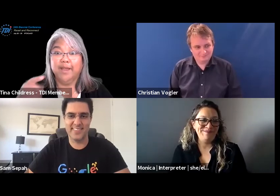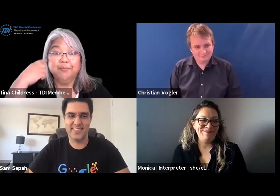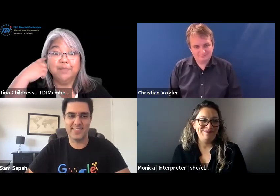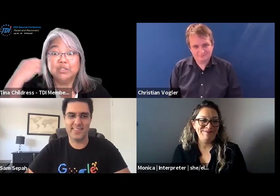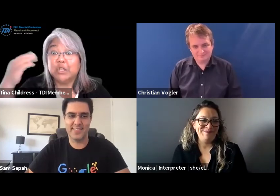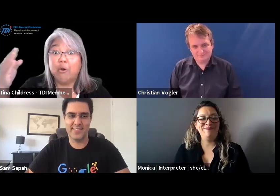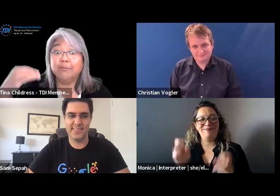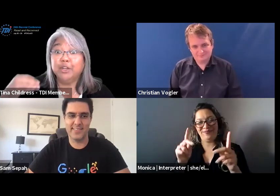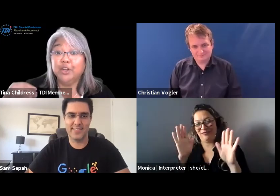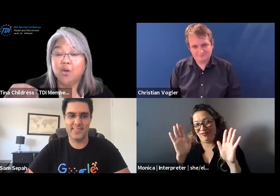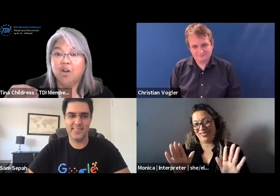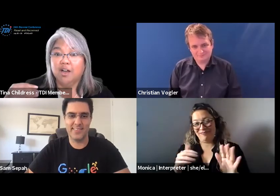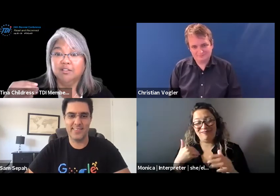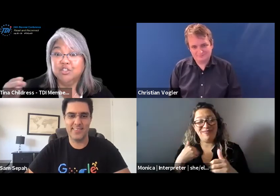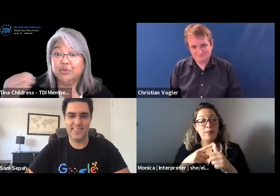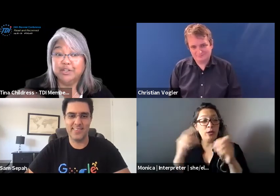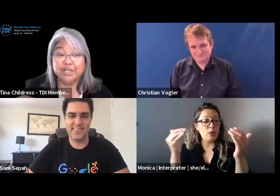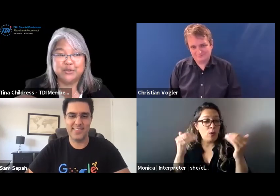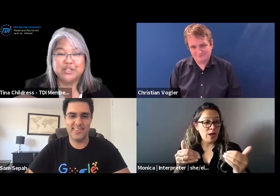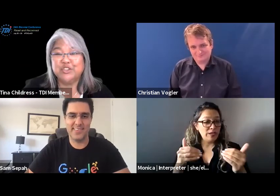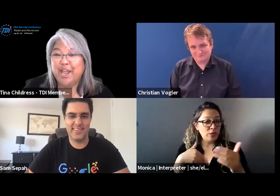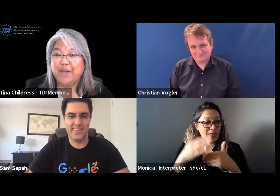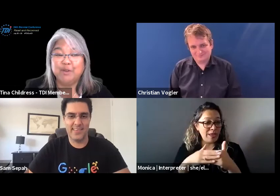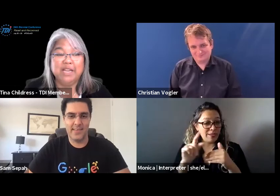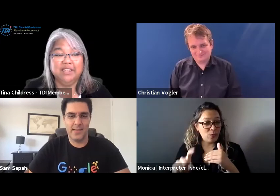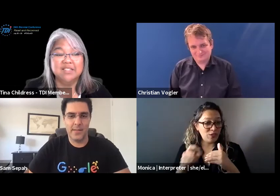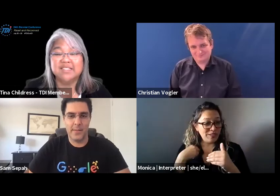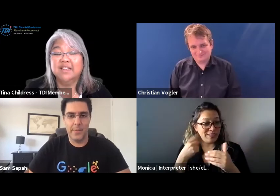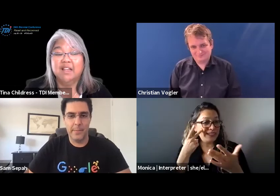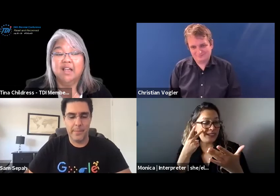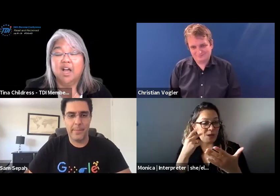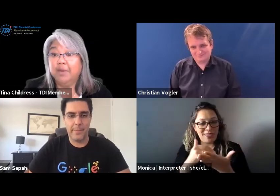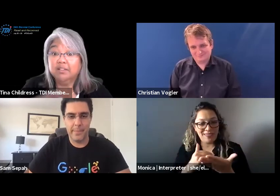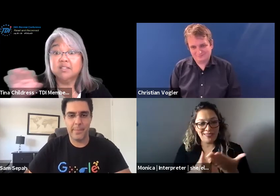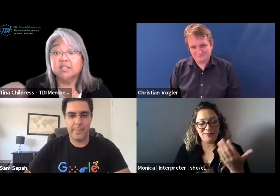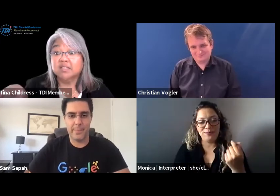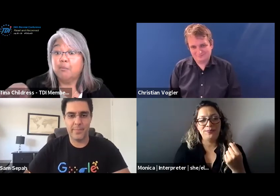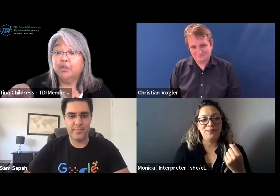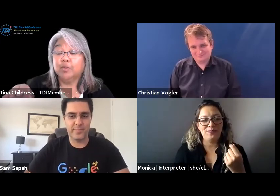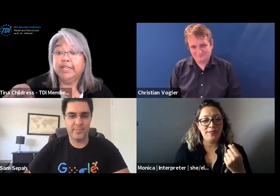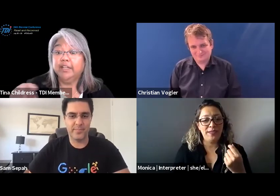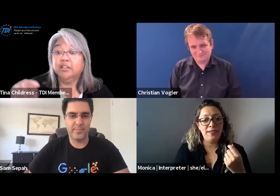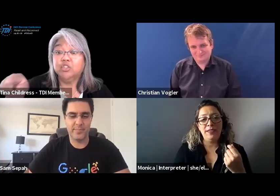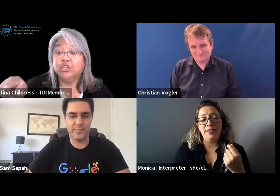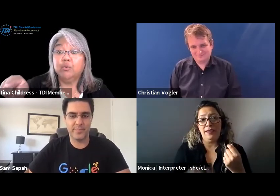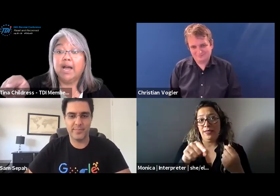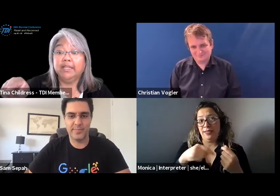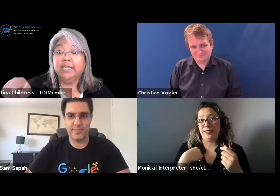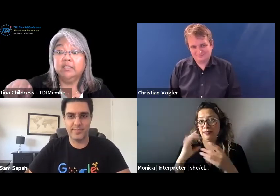Okay, so I'm going to go on to the next question I have on my list. And this is somewhat related to